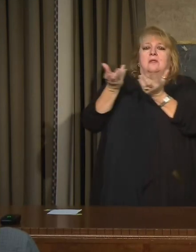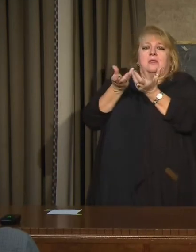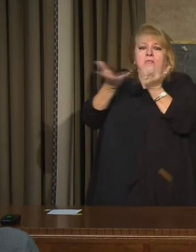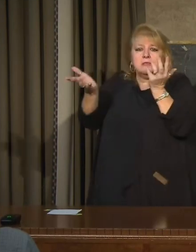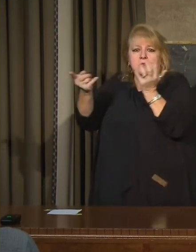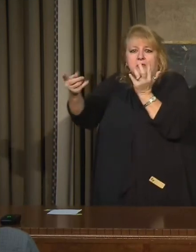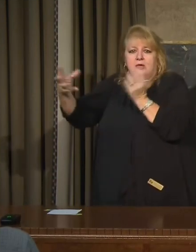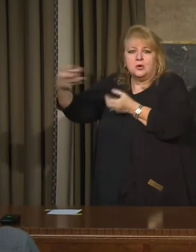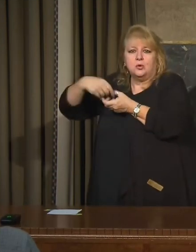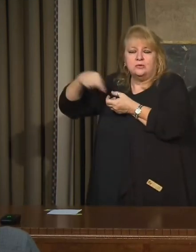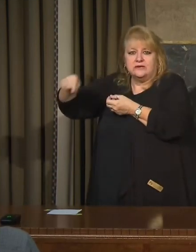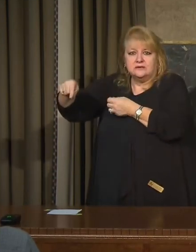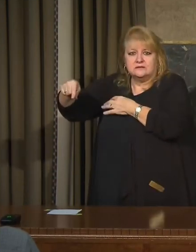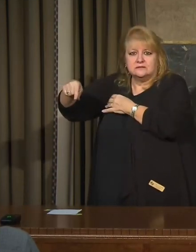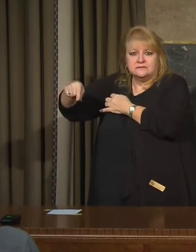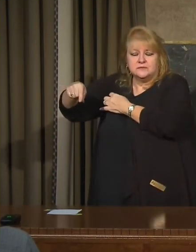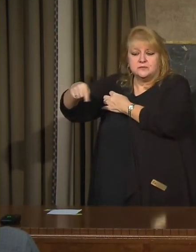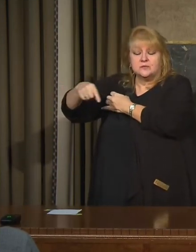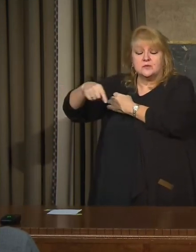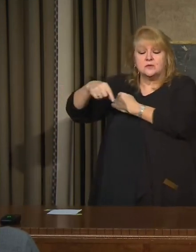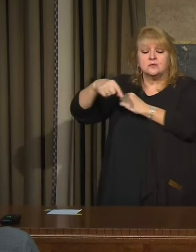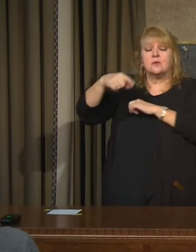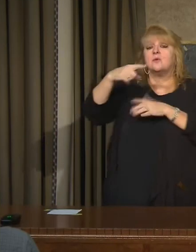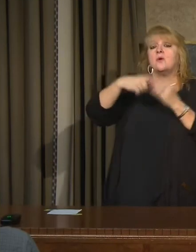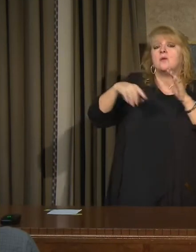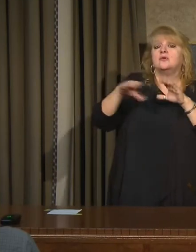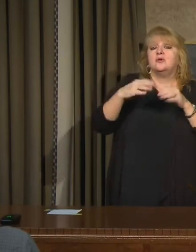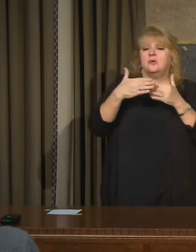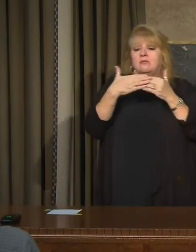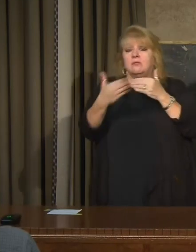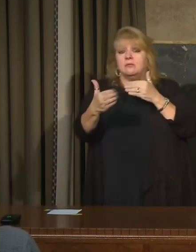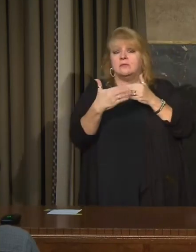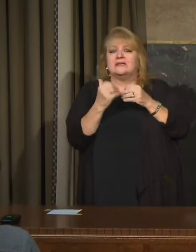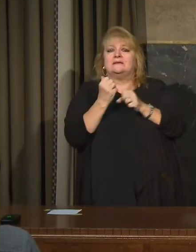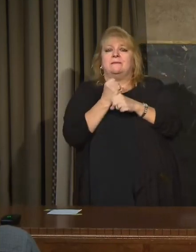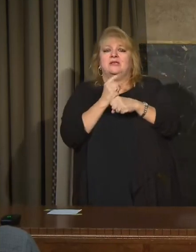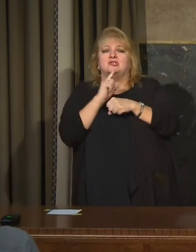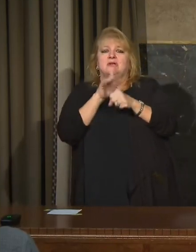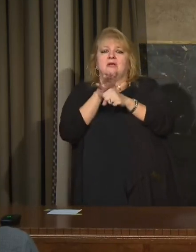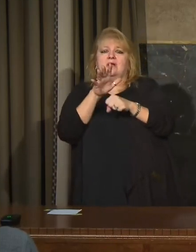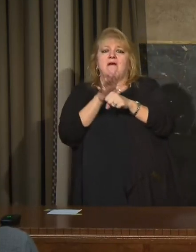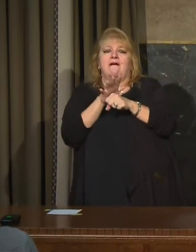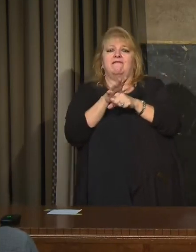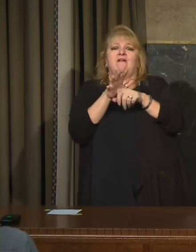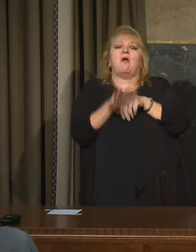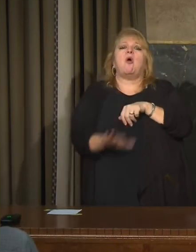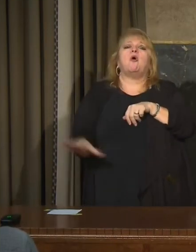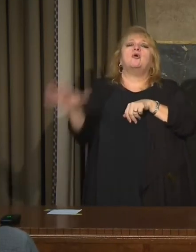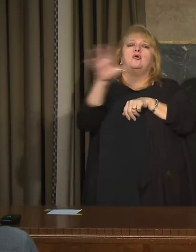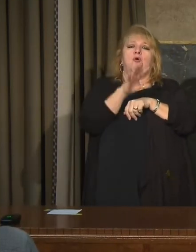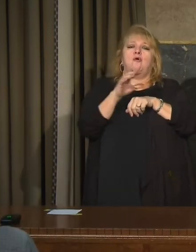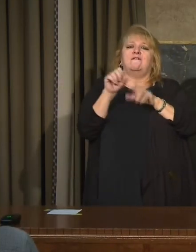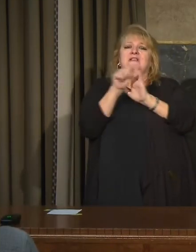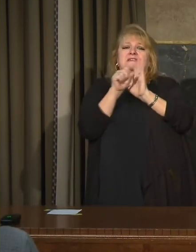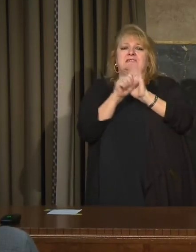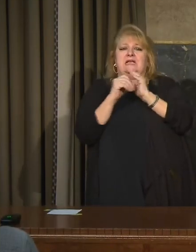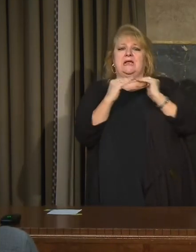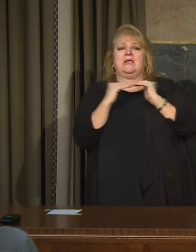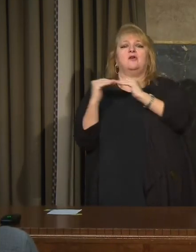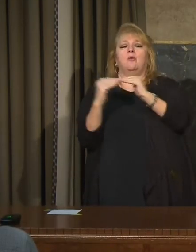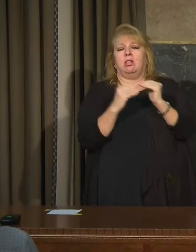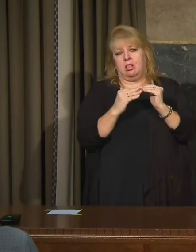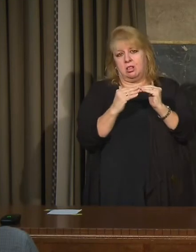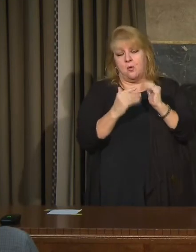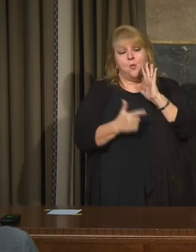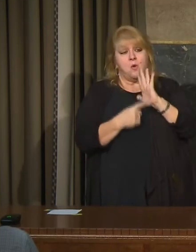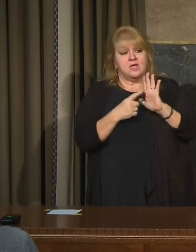and do for the subsequent allocations is to make sure that we have enough coverage across the state. That's gonna be the first goal. Once